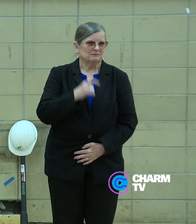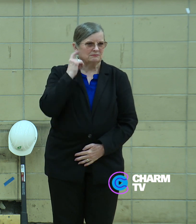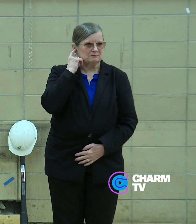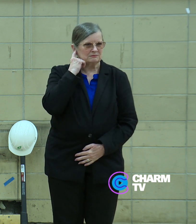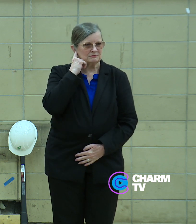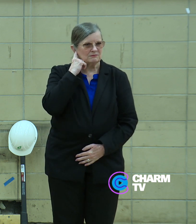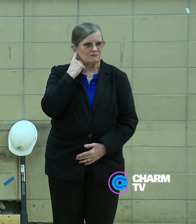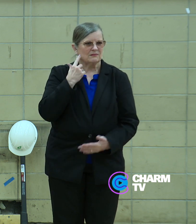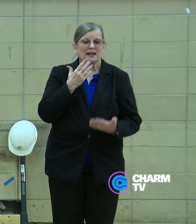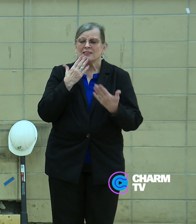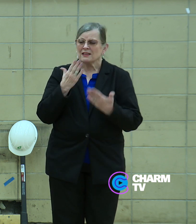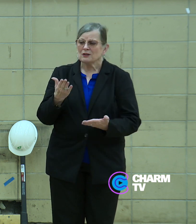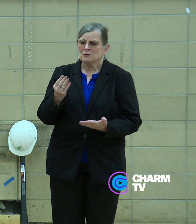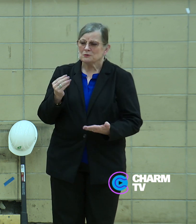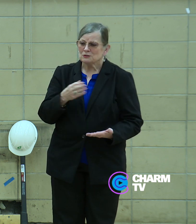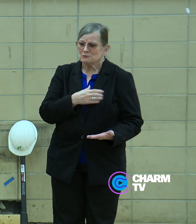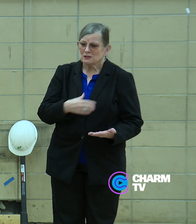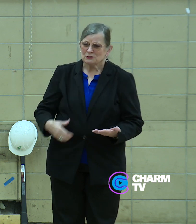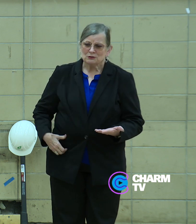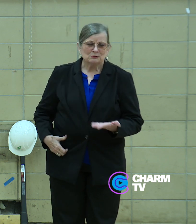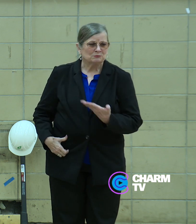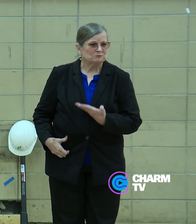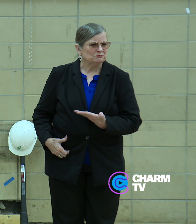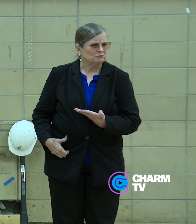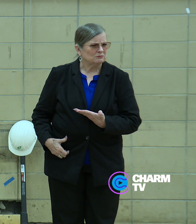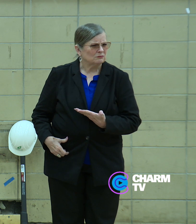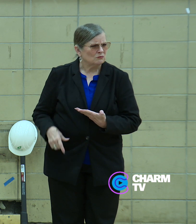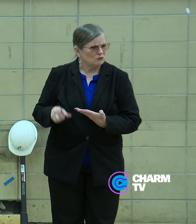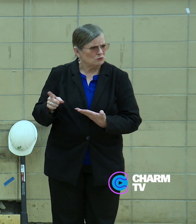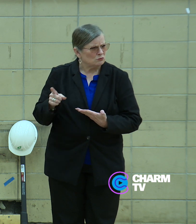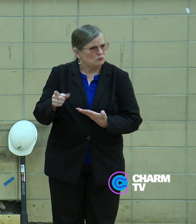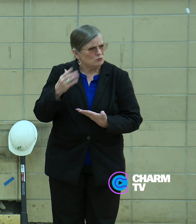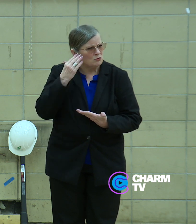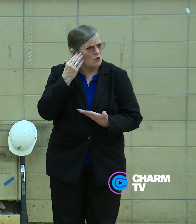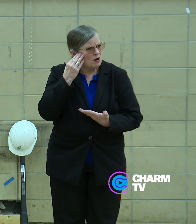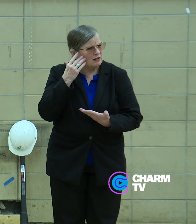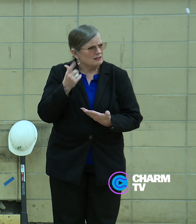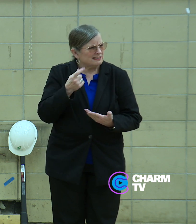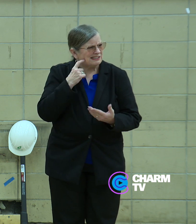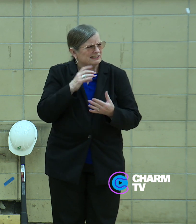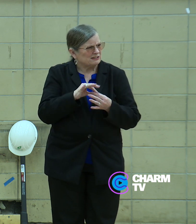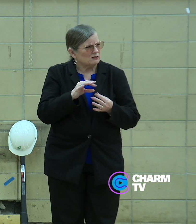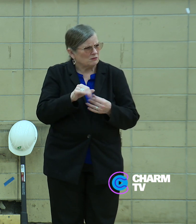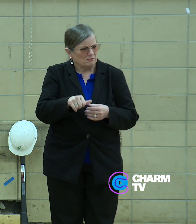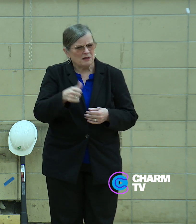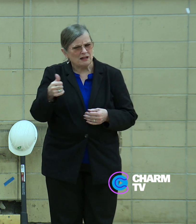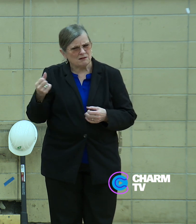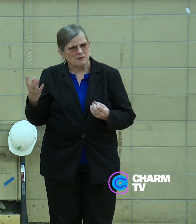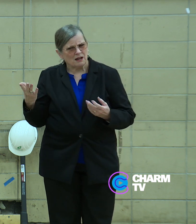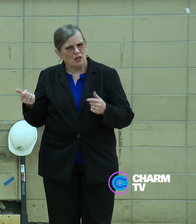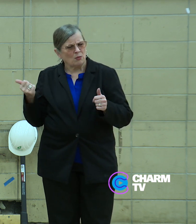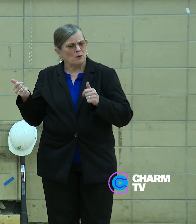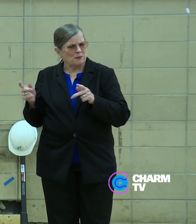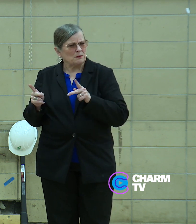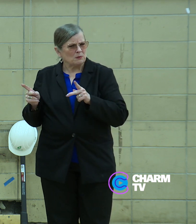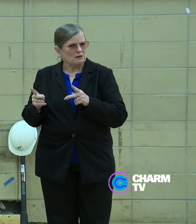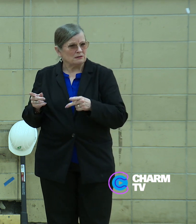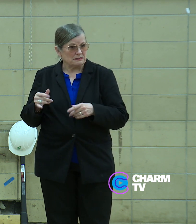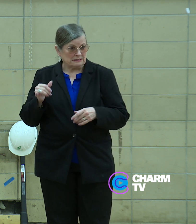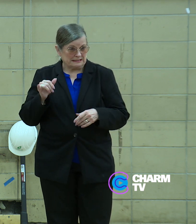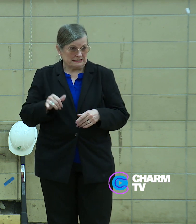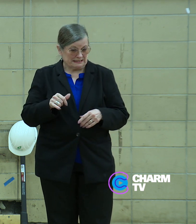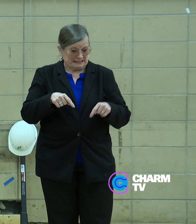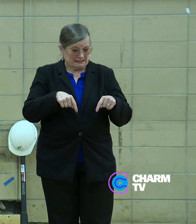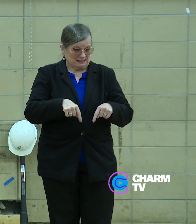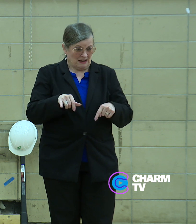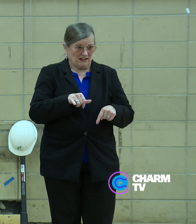Yes, thank you, Mr. Mayor. Mr. Mayor, this, as you know, you've said this and many other people have said, it's stuff like this, things